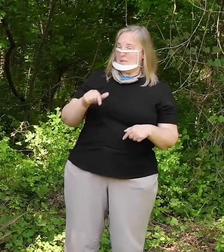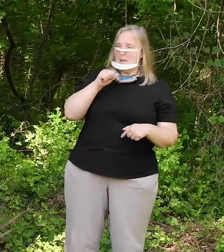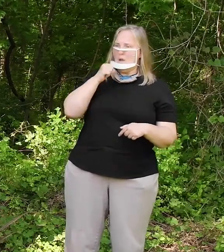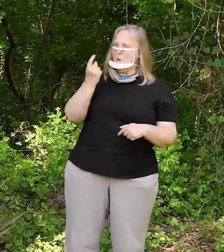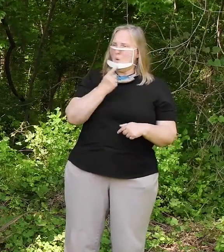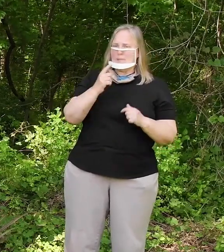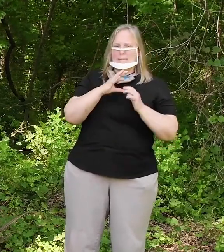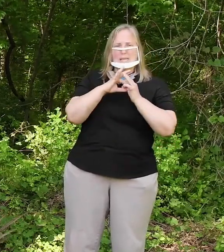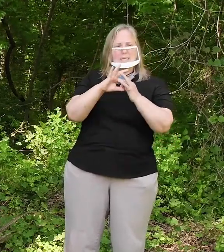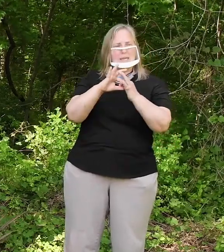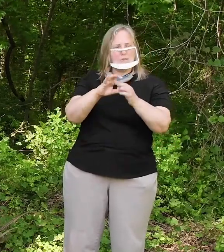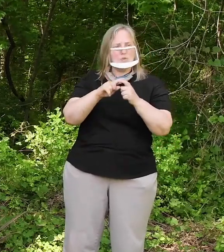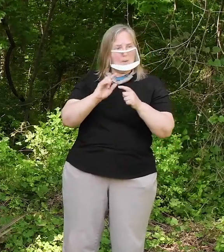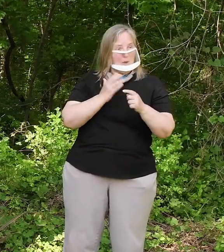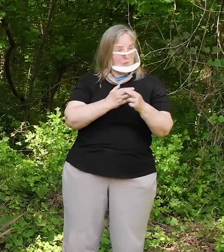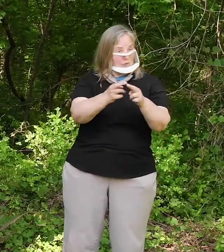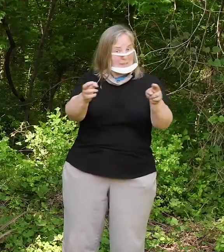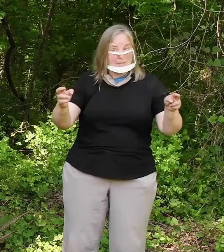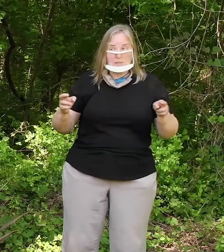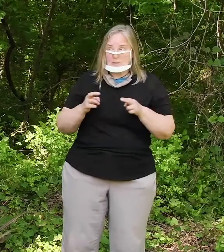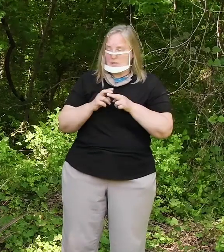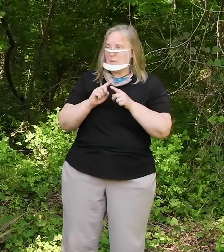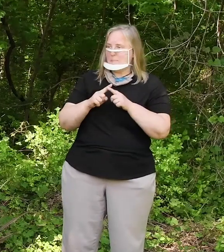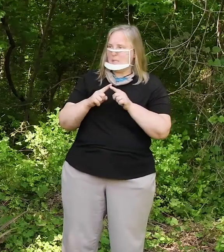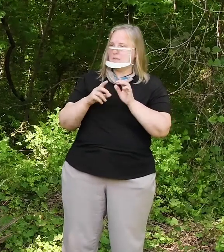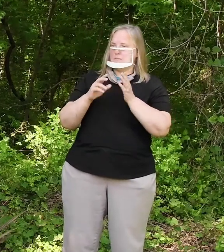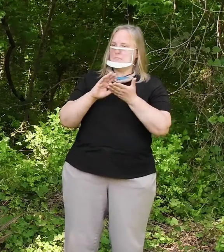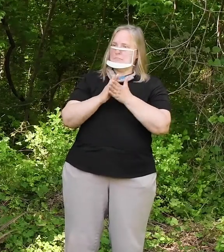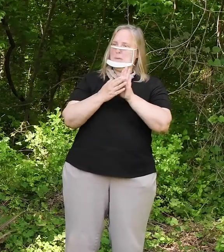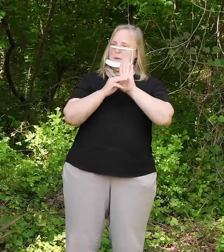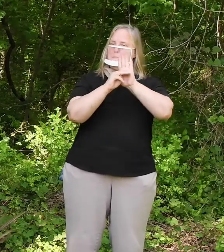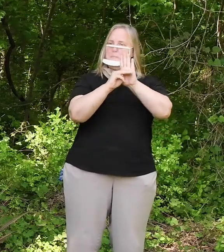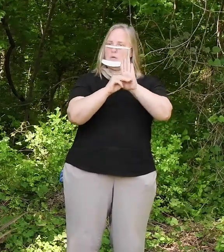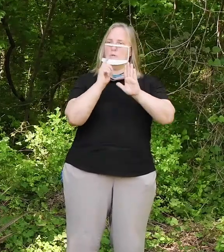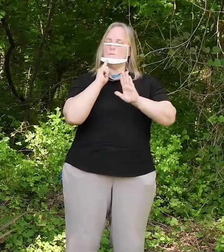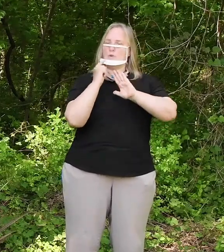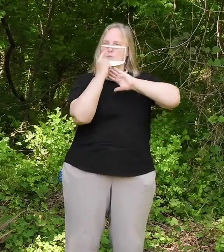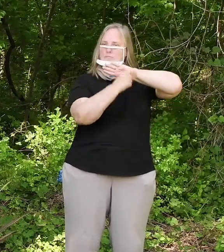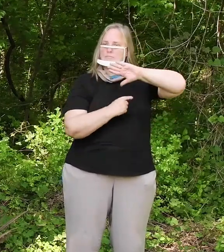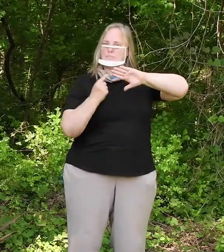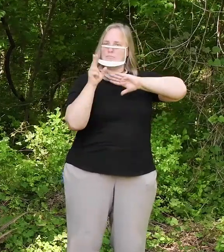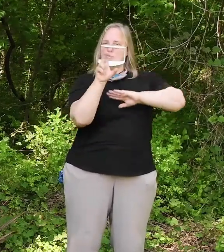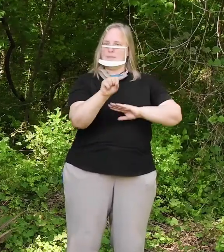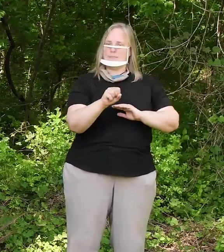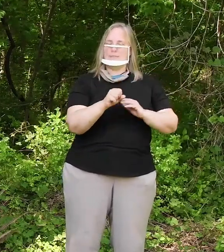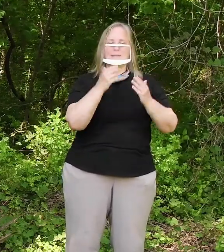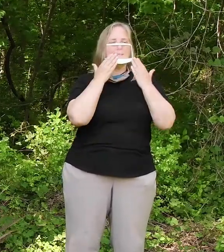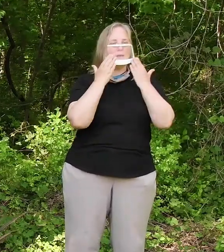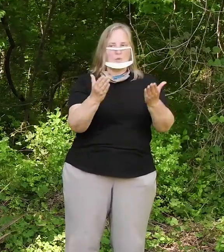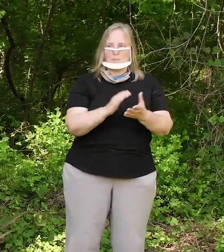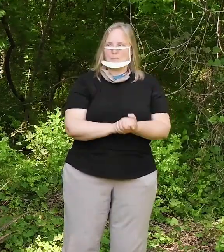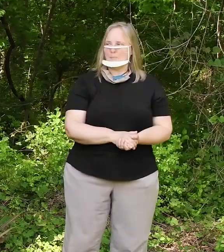only connected to our region, but a model for our nation. Thank you.